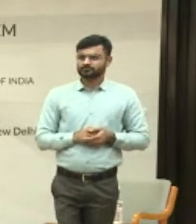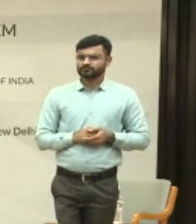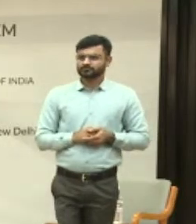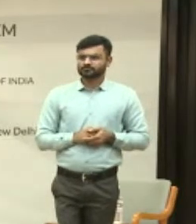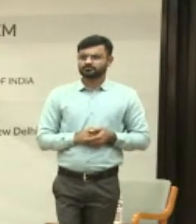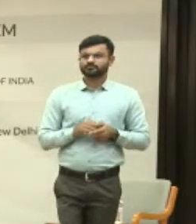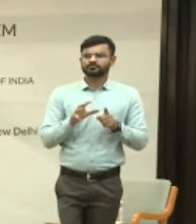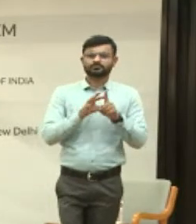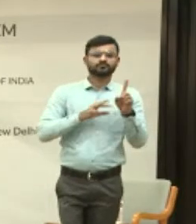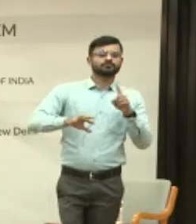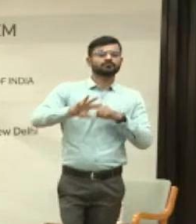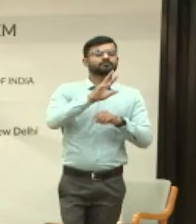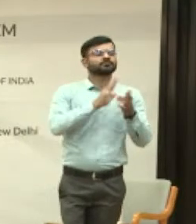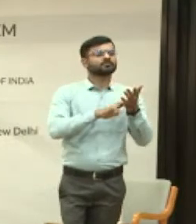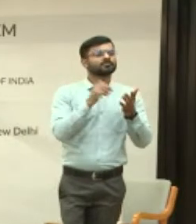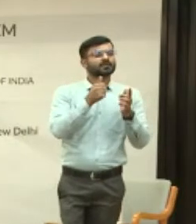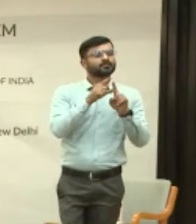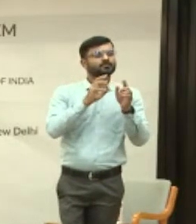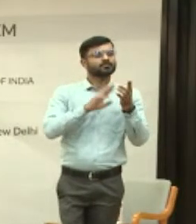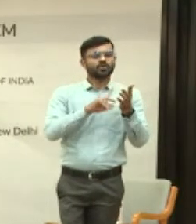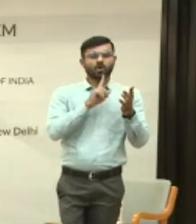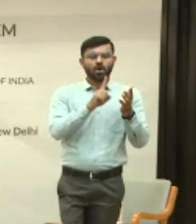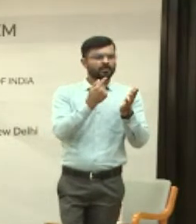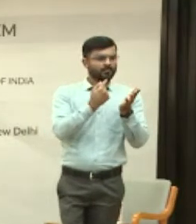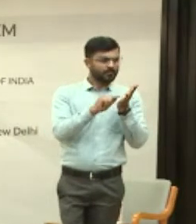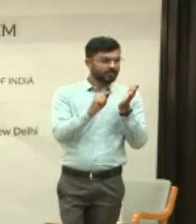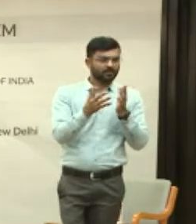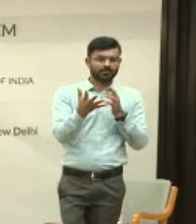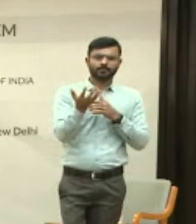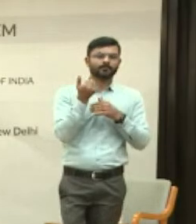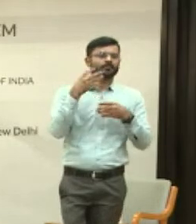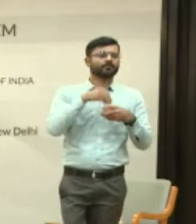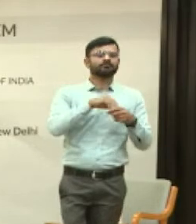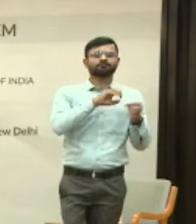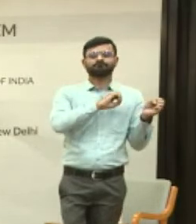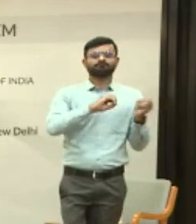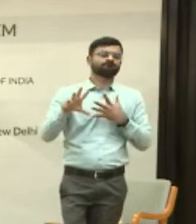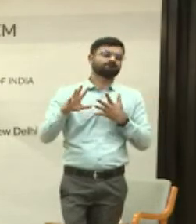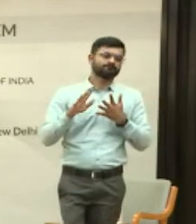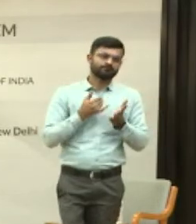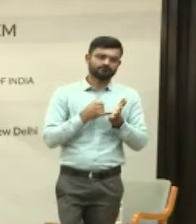the district magistrate can issue an order, you are picked up and dumped in jail.